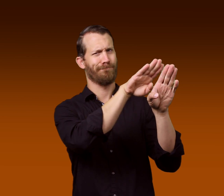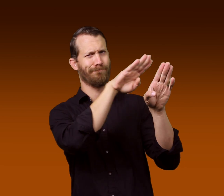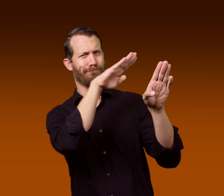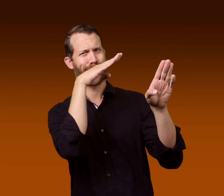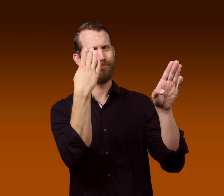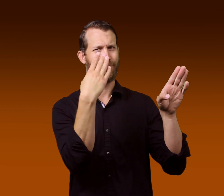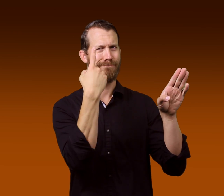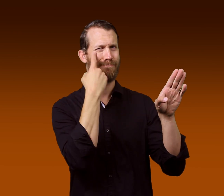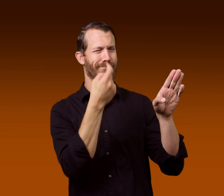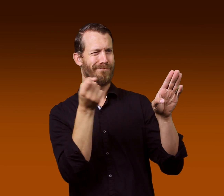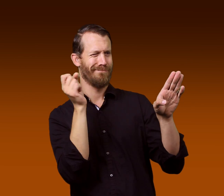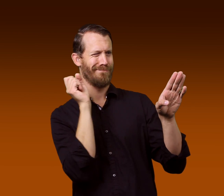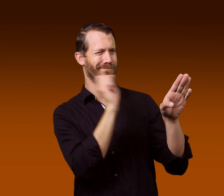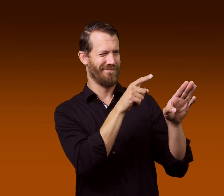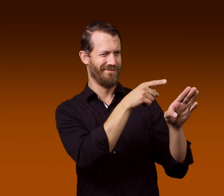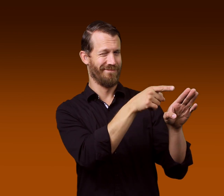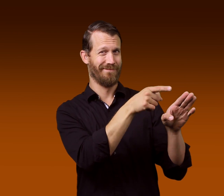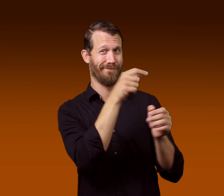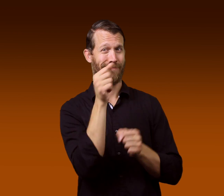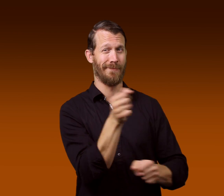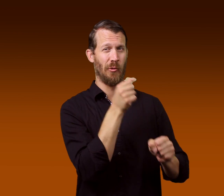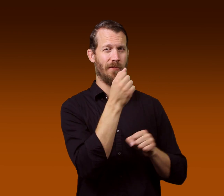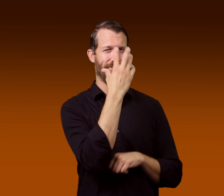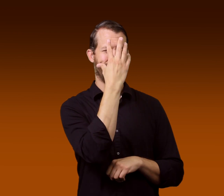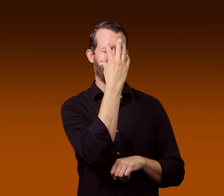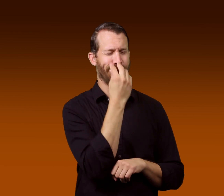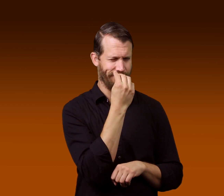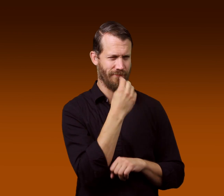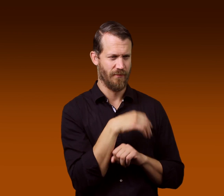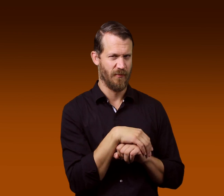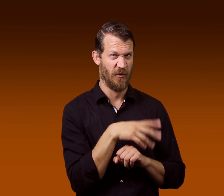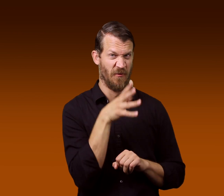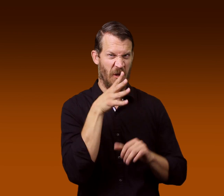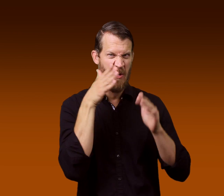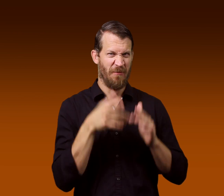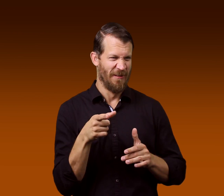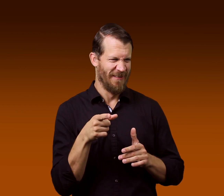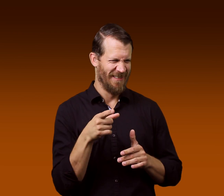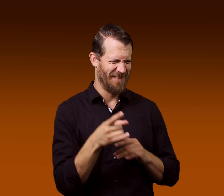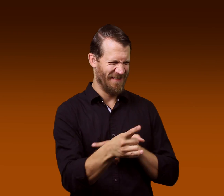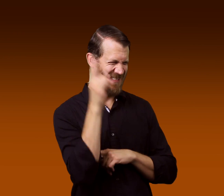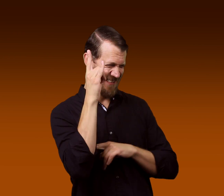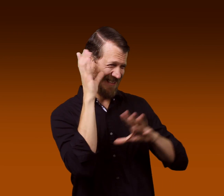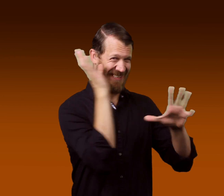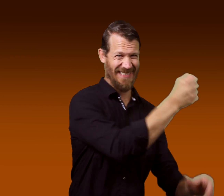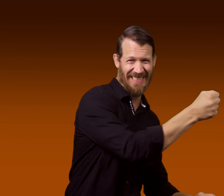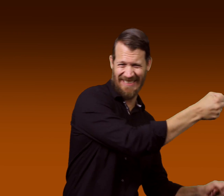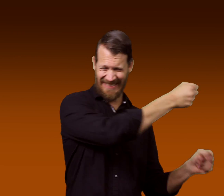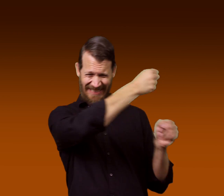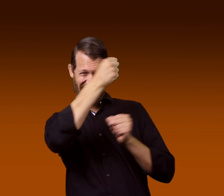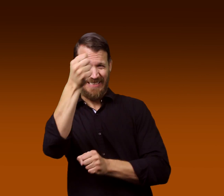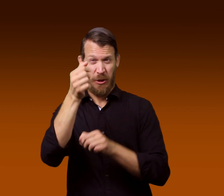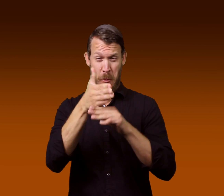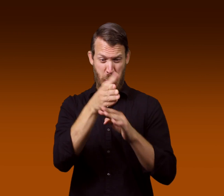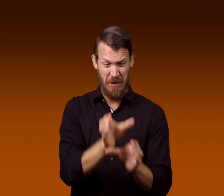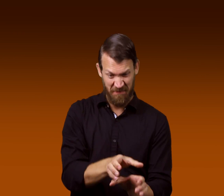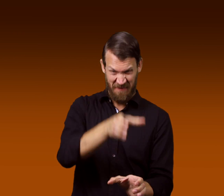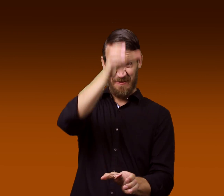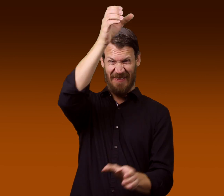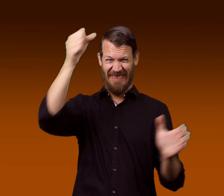They opened the closet door, revealing the slumbering broom. One of the farmers took it out and gently